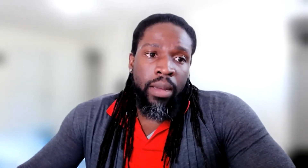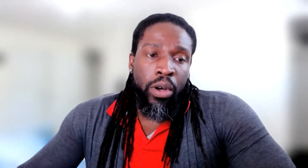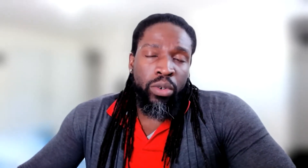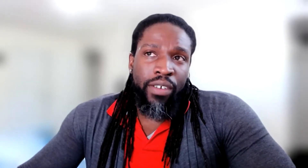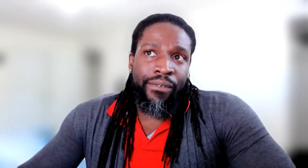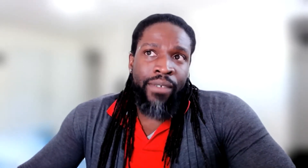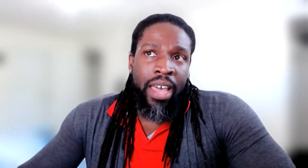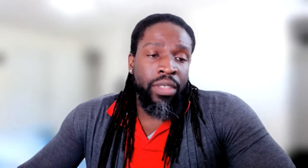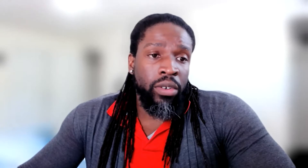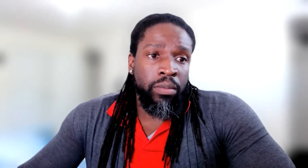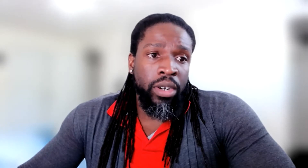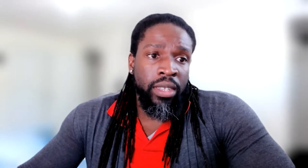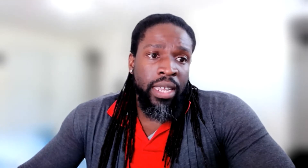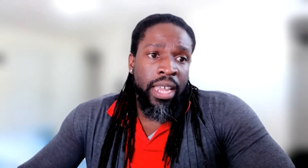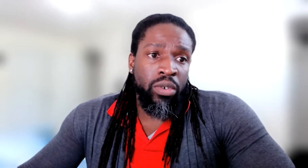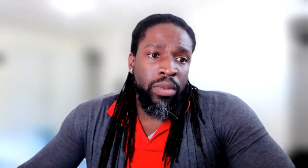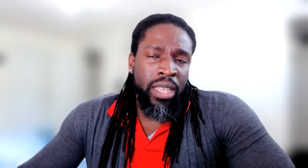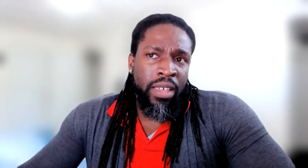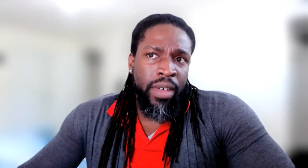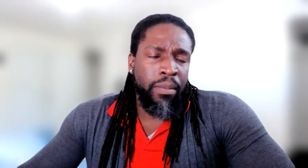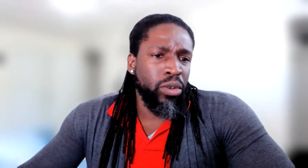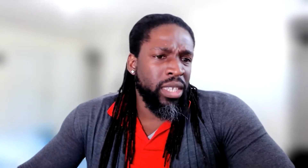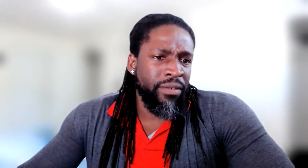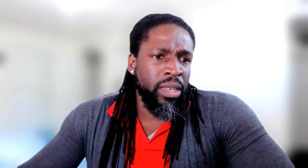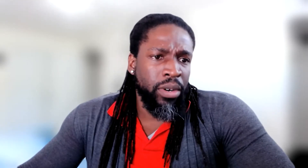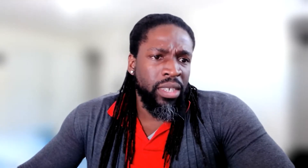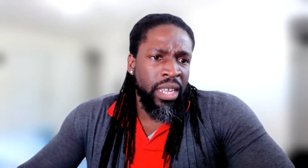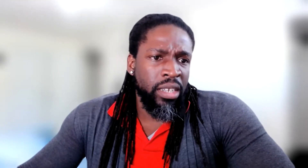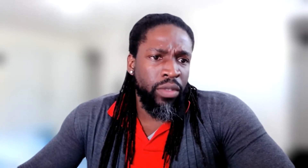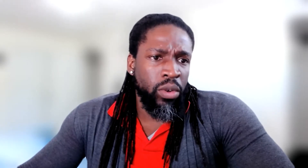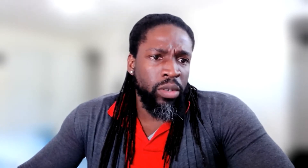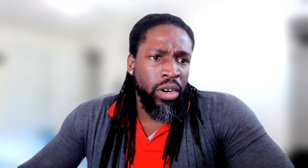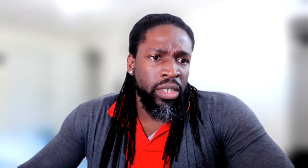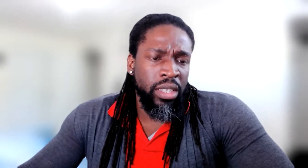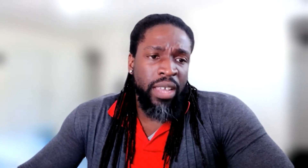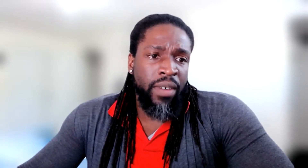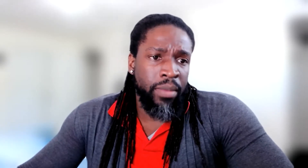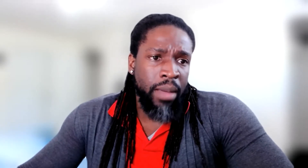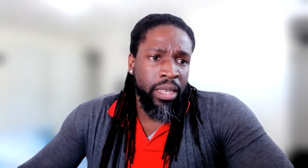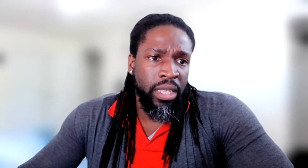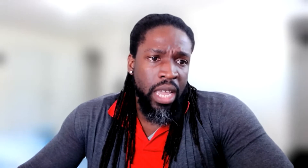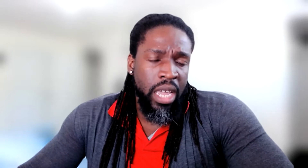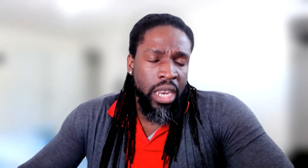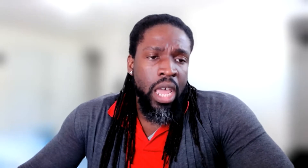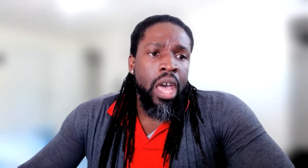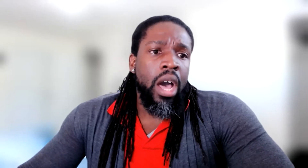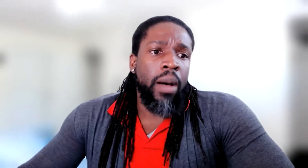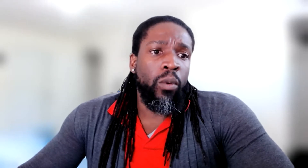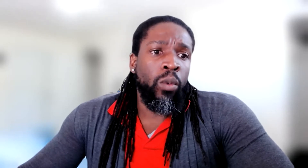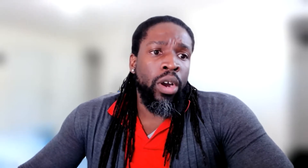vaccinated about 5,000 persons, and I do believe about 70% of those persons, if I'm not